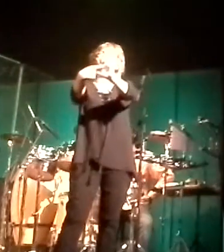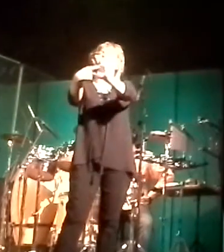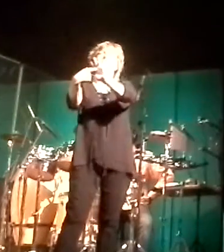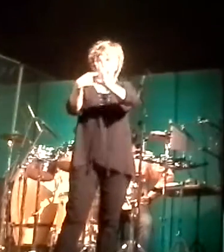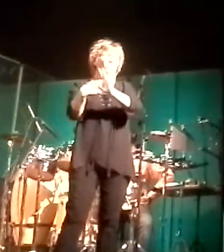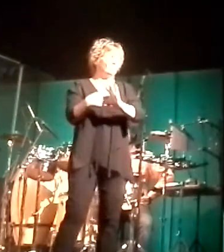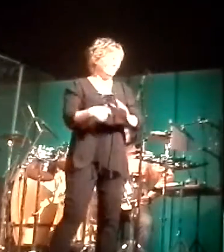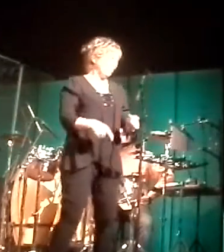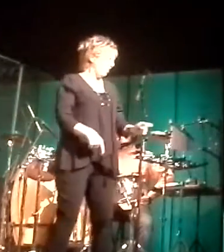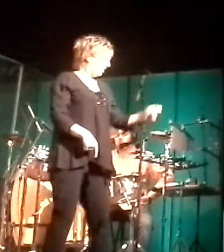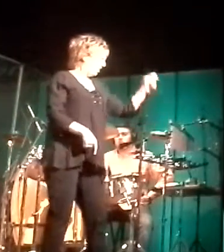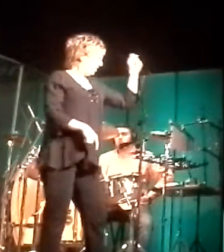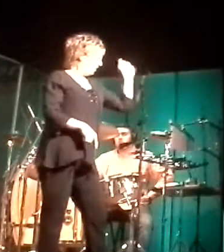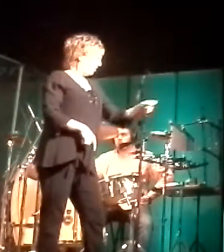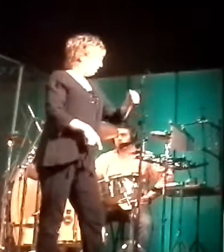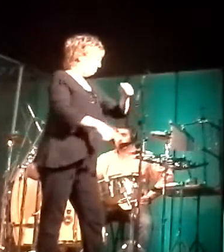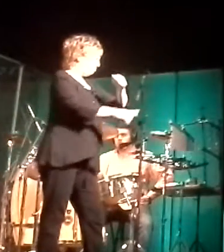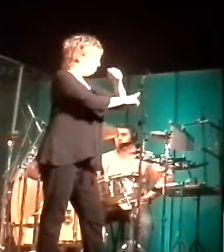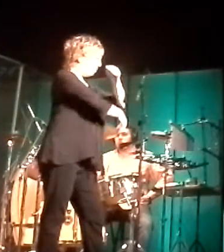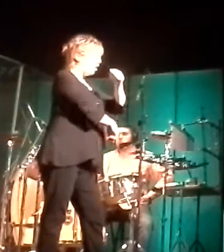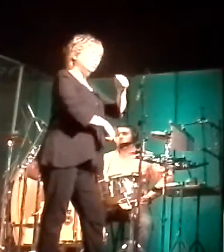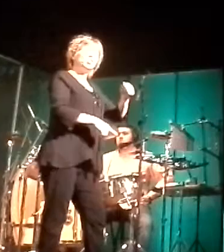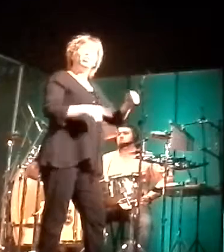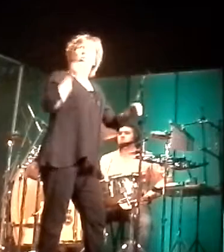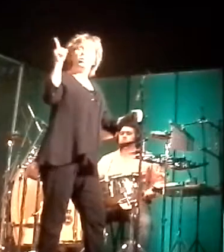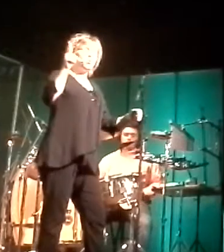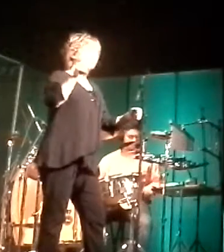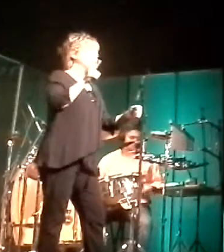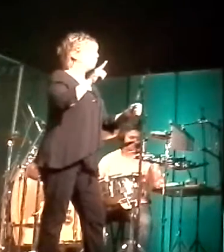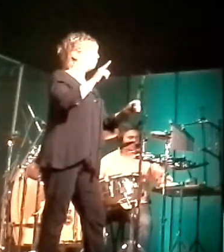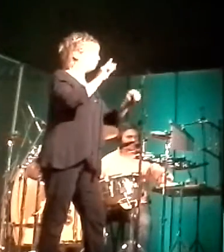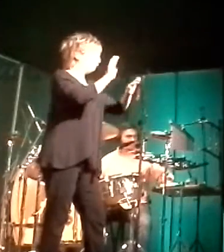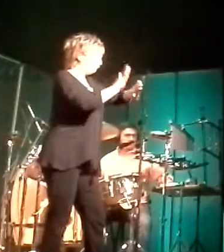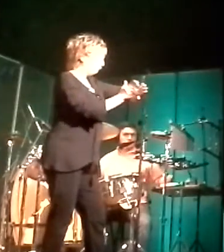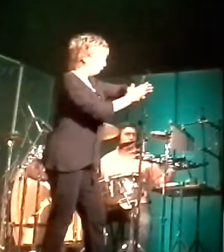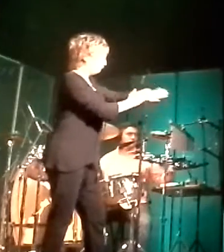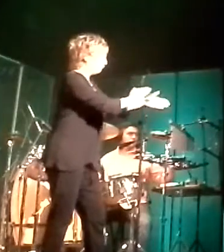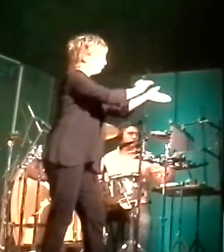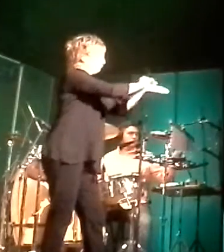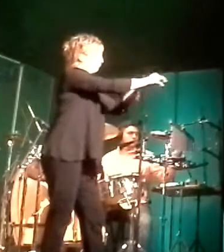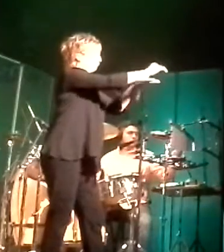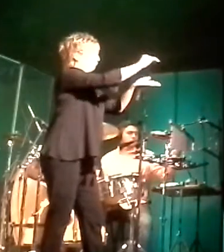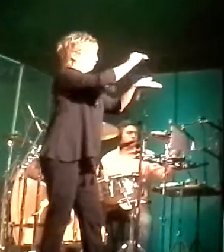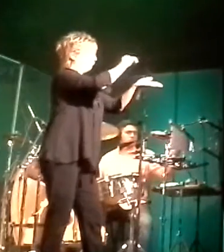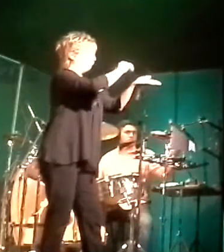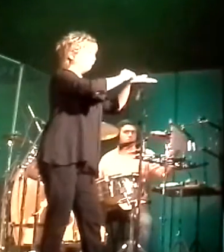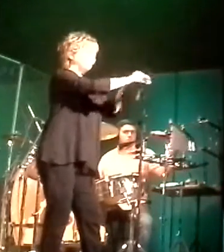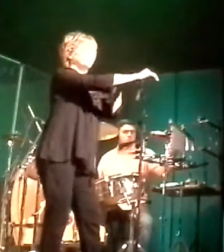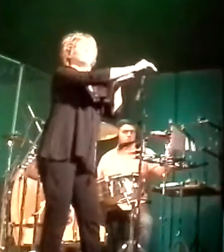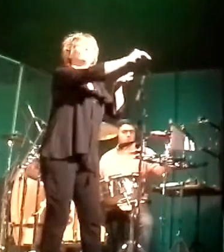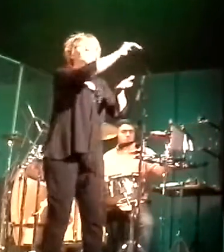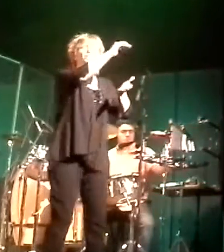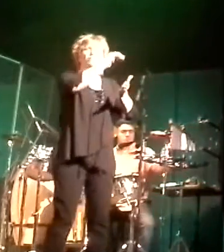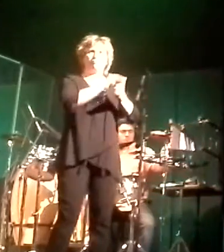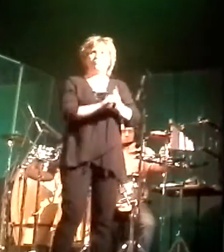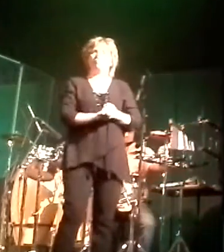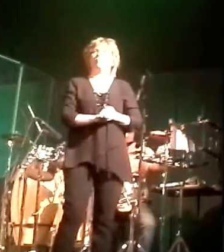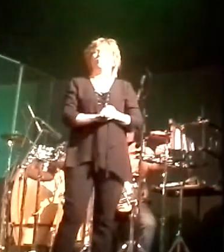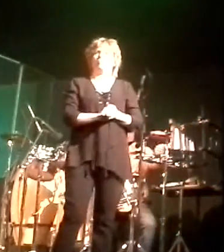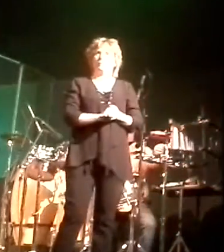and mercy triumphs over judgment.